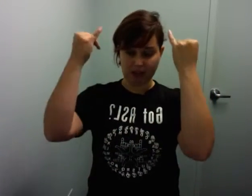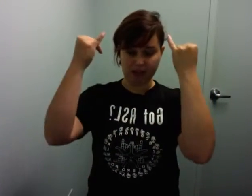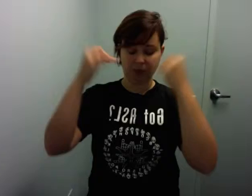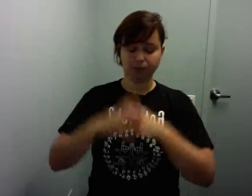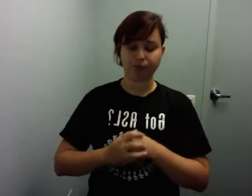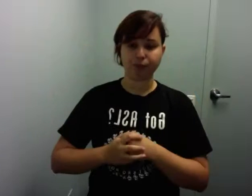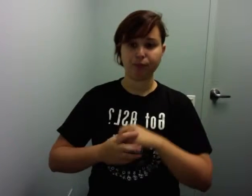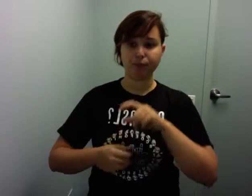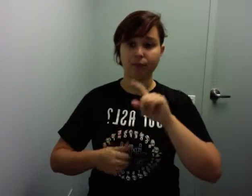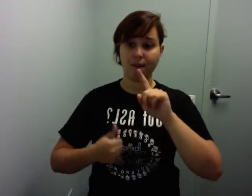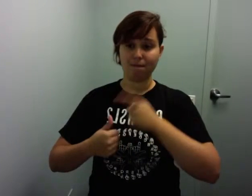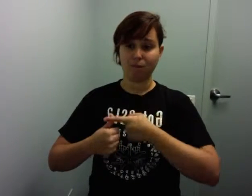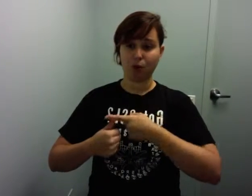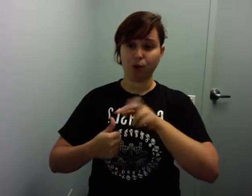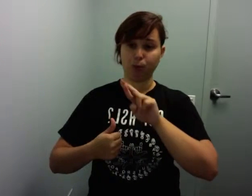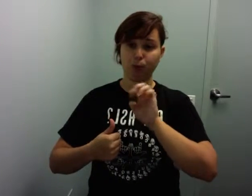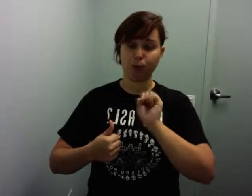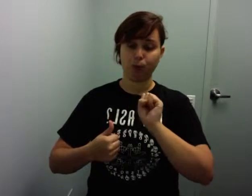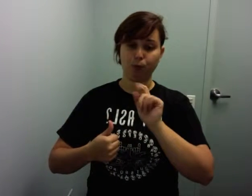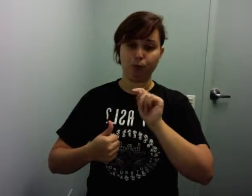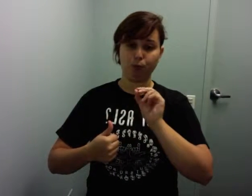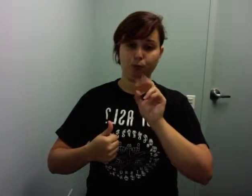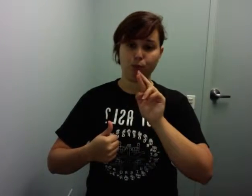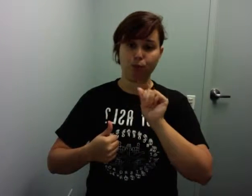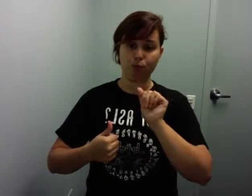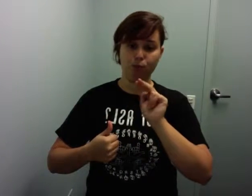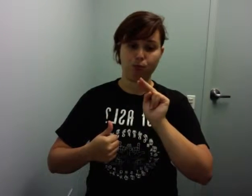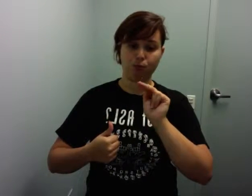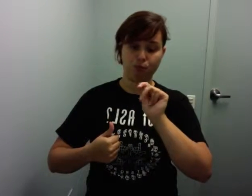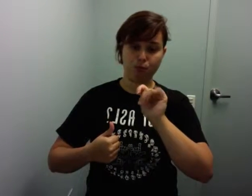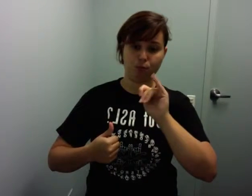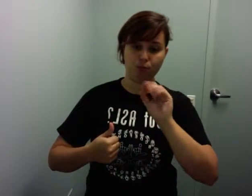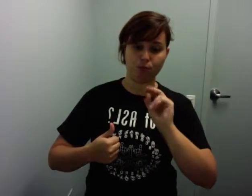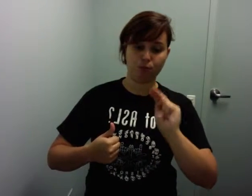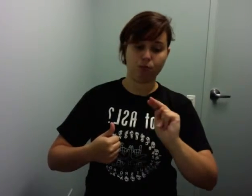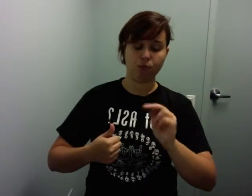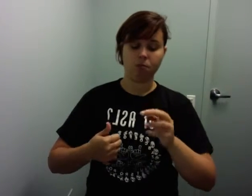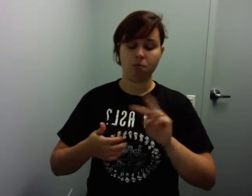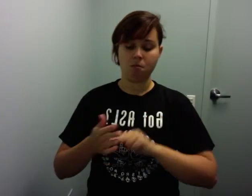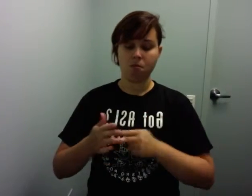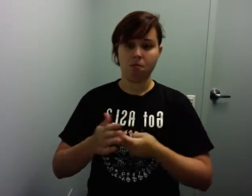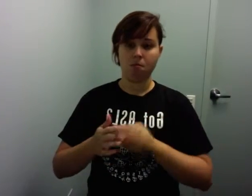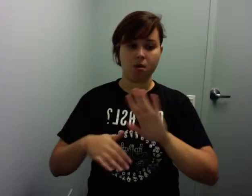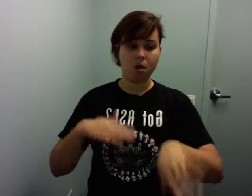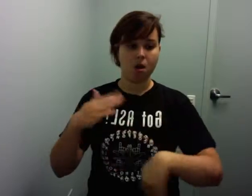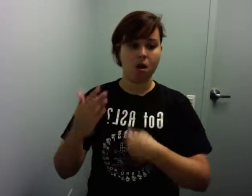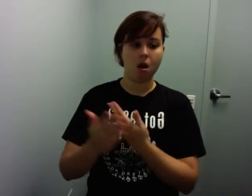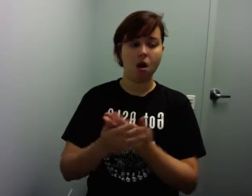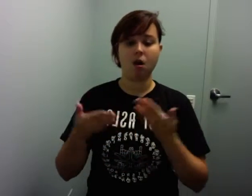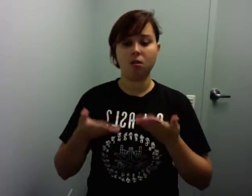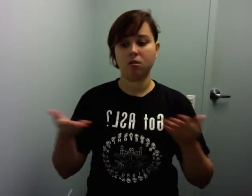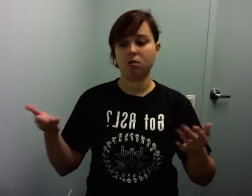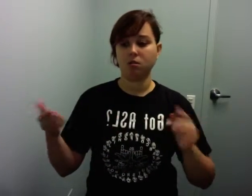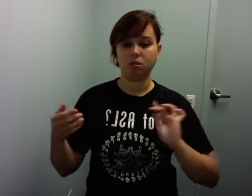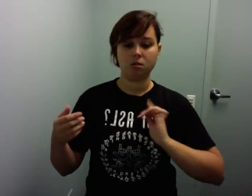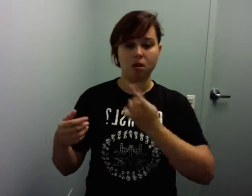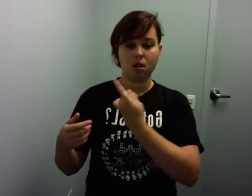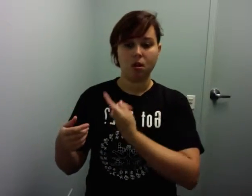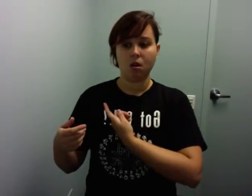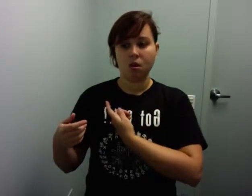somewhat intuitive. Essentially, all the stuff we've burnt up during the day, we restore, we replace, we rebuild during the night. And indeed, as